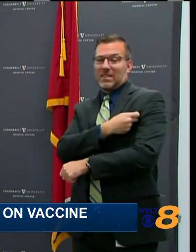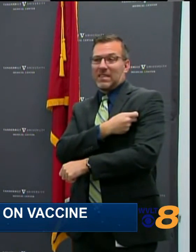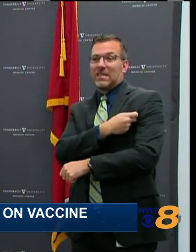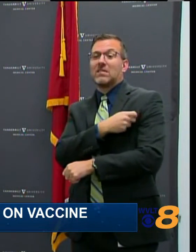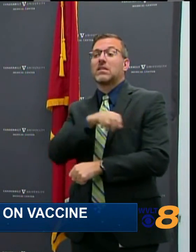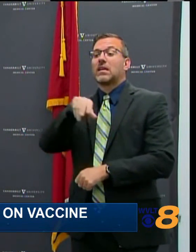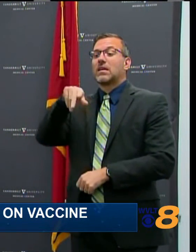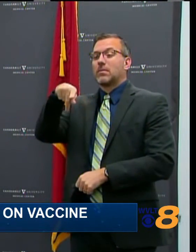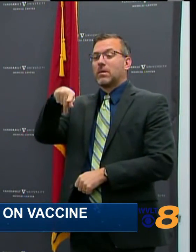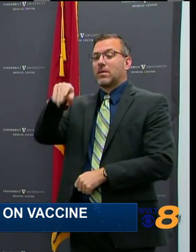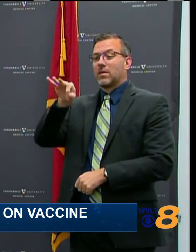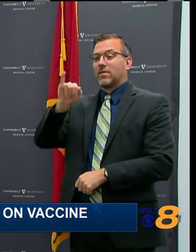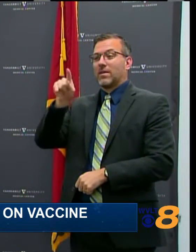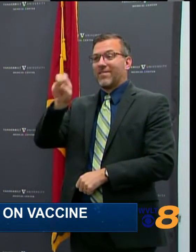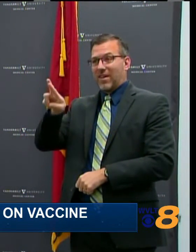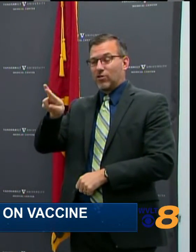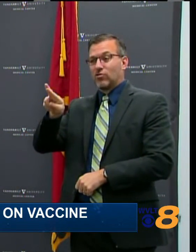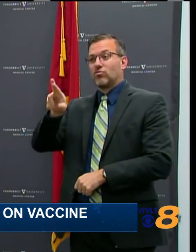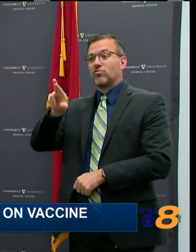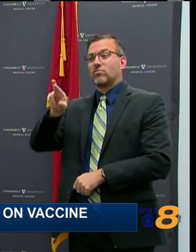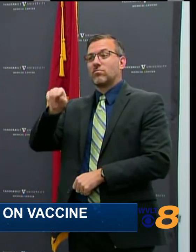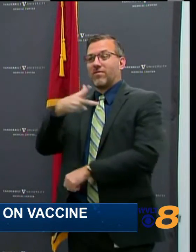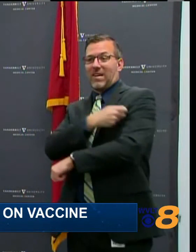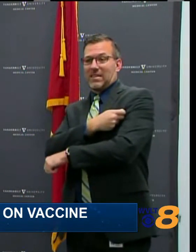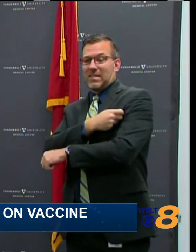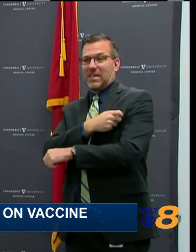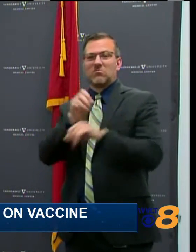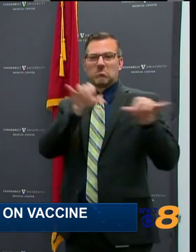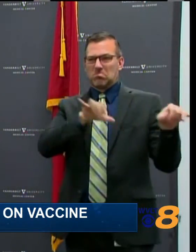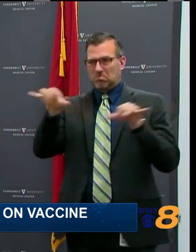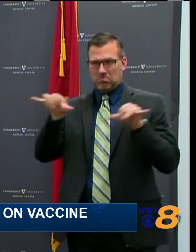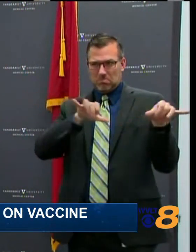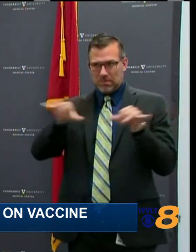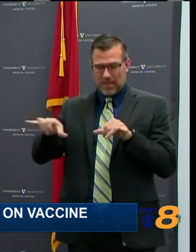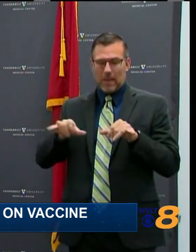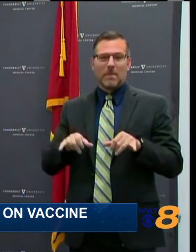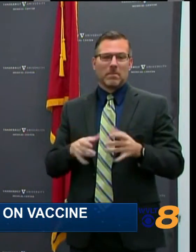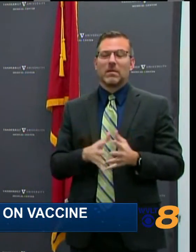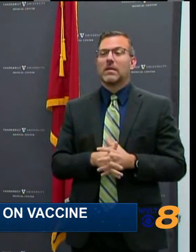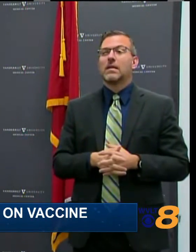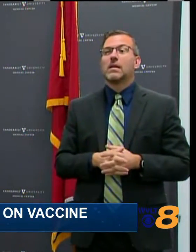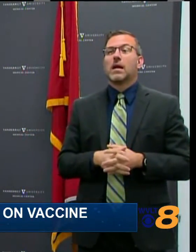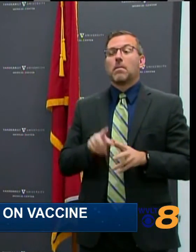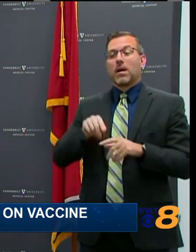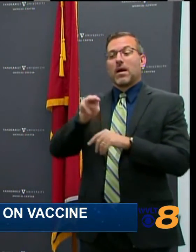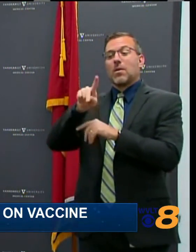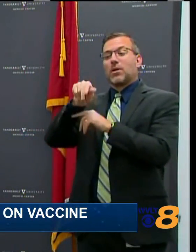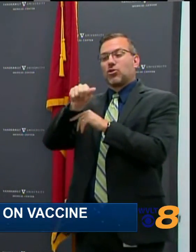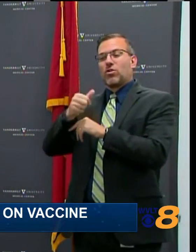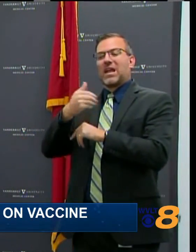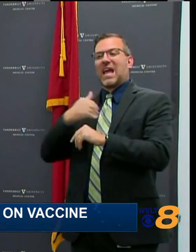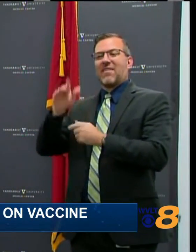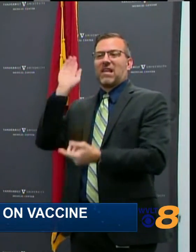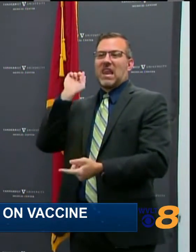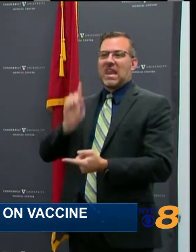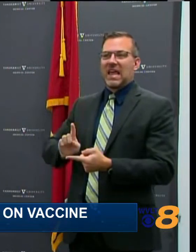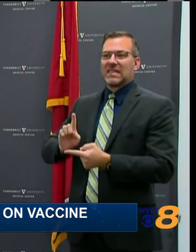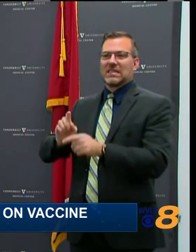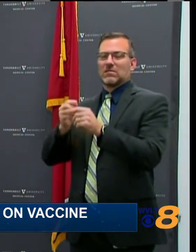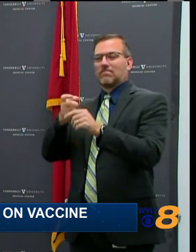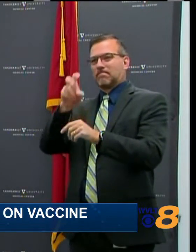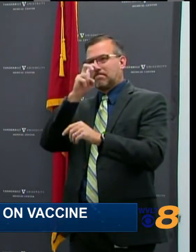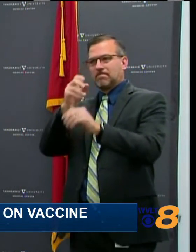vaccine, but the good news is that it has less stringent storage requirements. That's why we chose to send it out into the